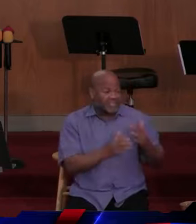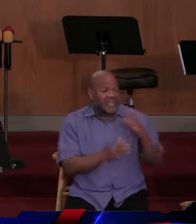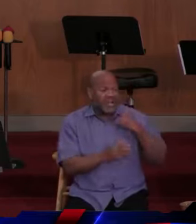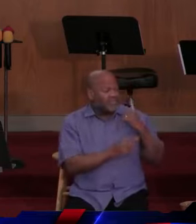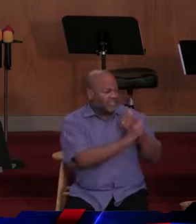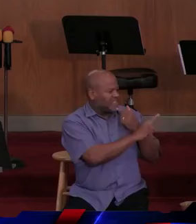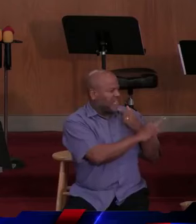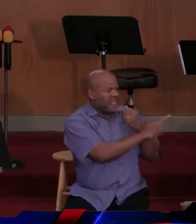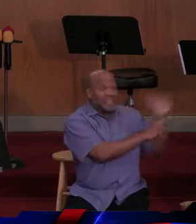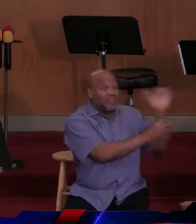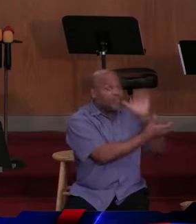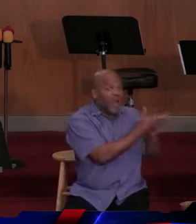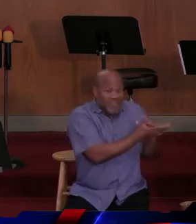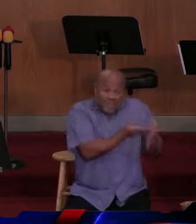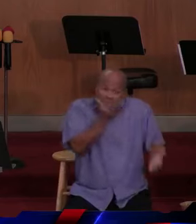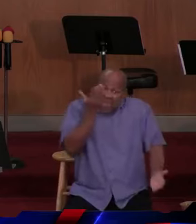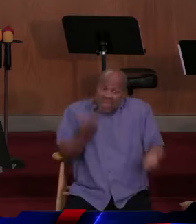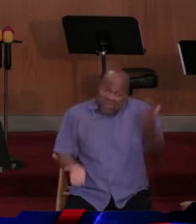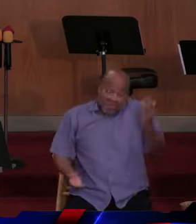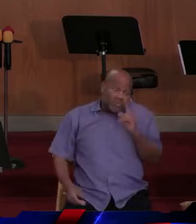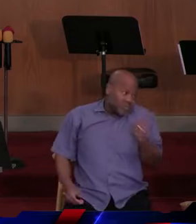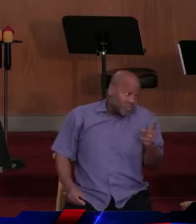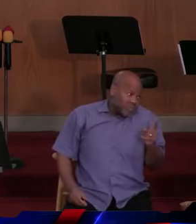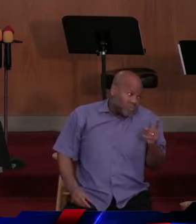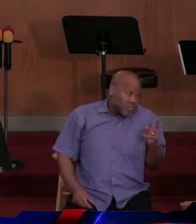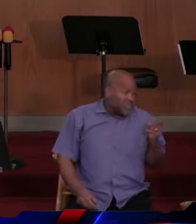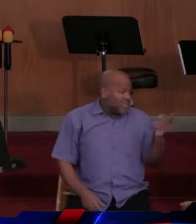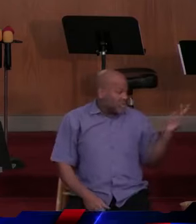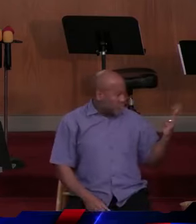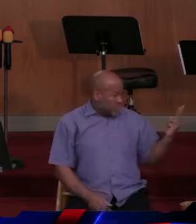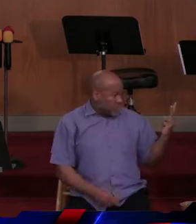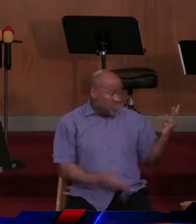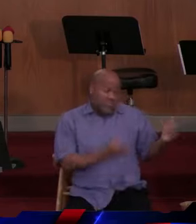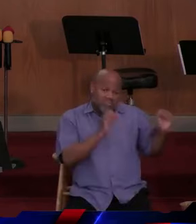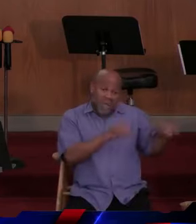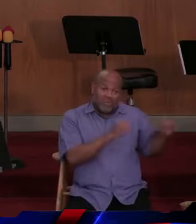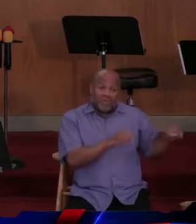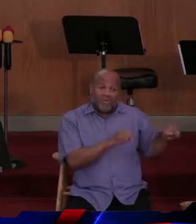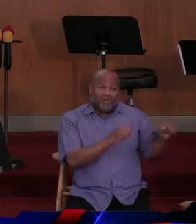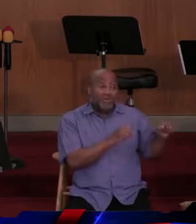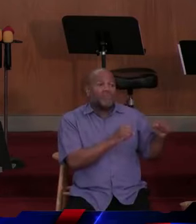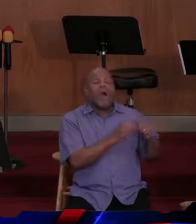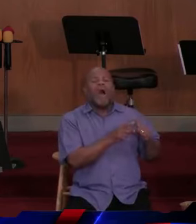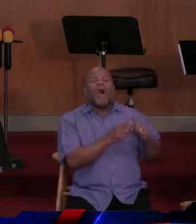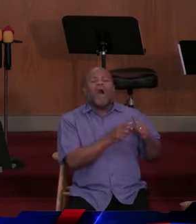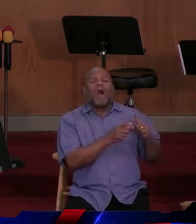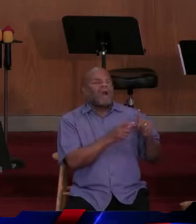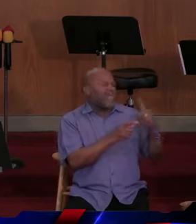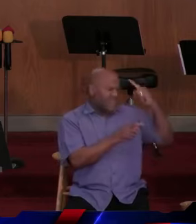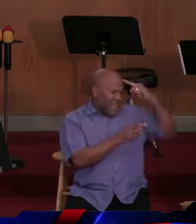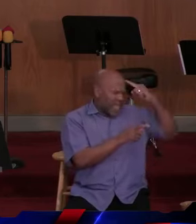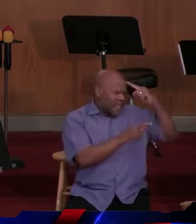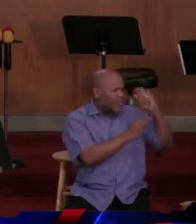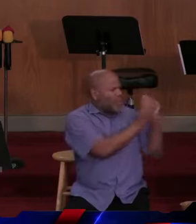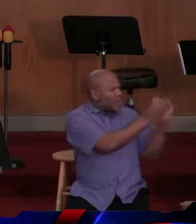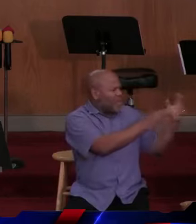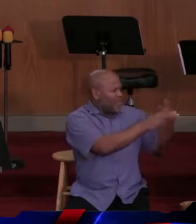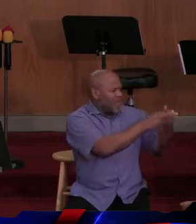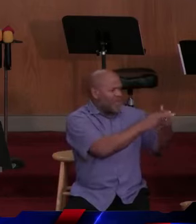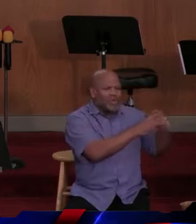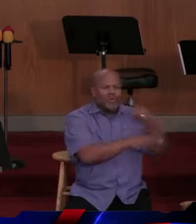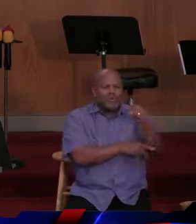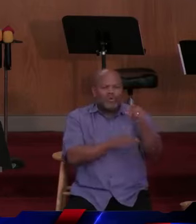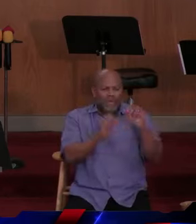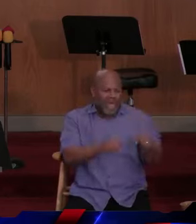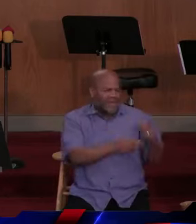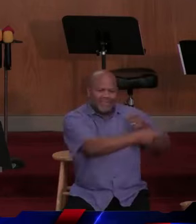Cleopas' wife. Maybe it was him and her. We don't know, but I believe he leaves it nameless so that you and I can put